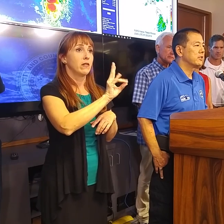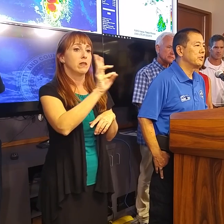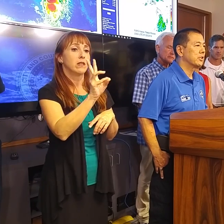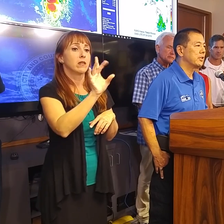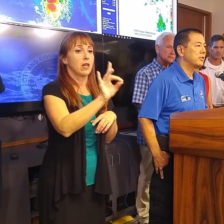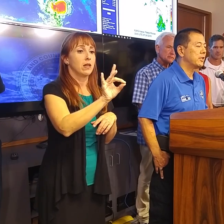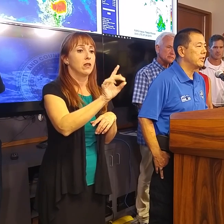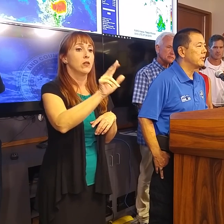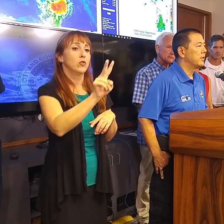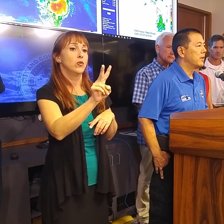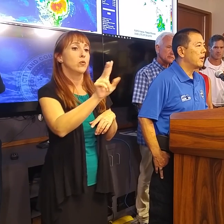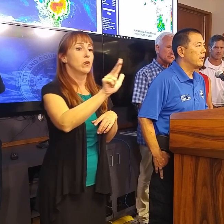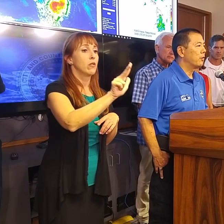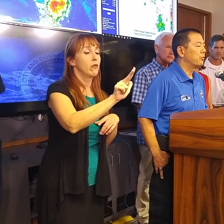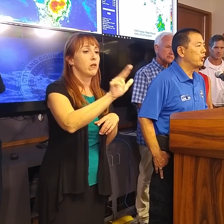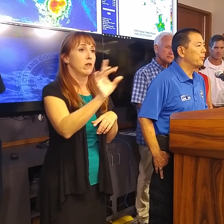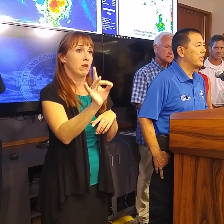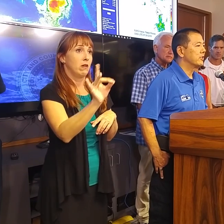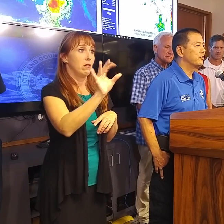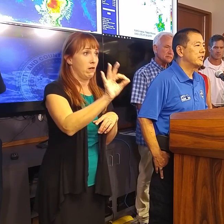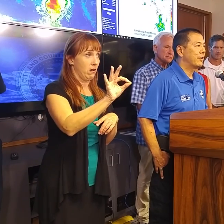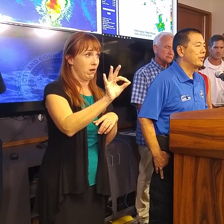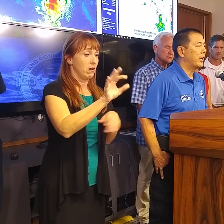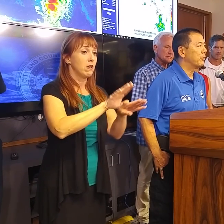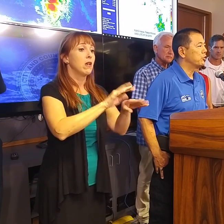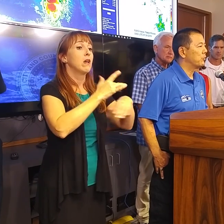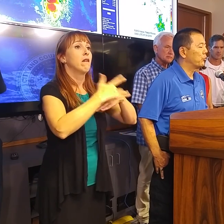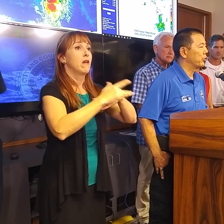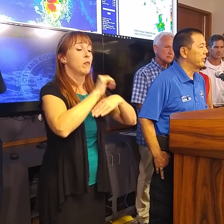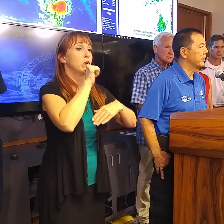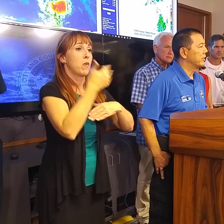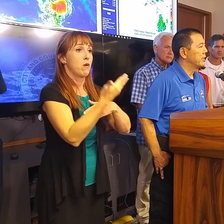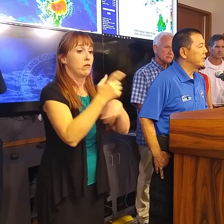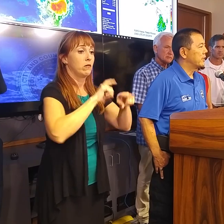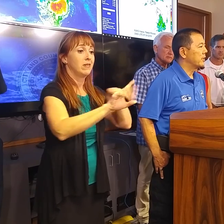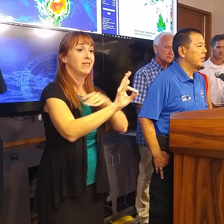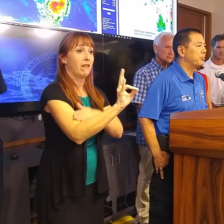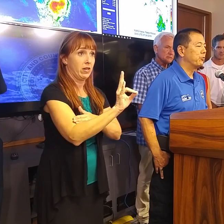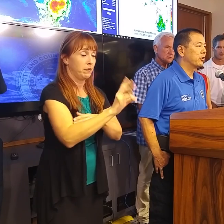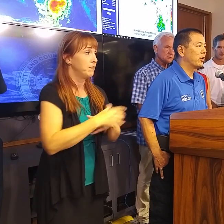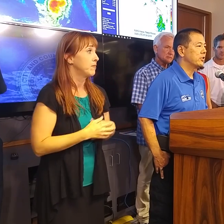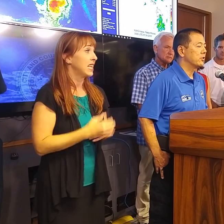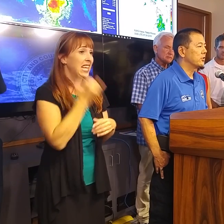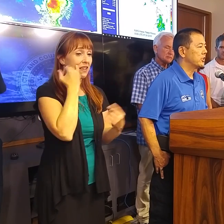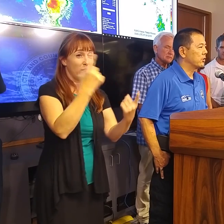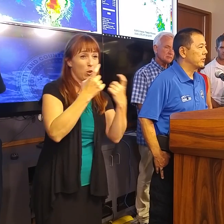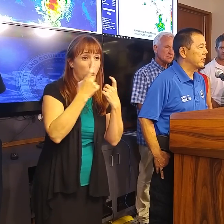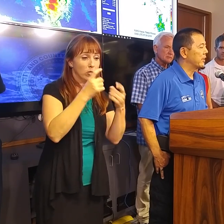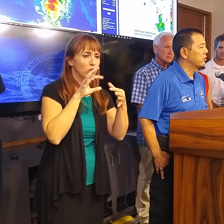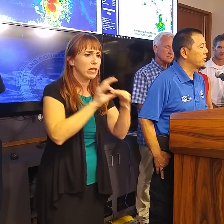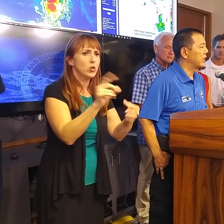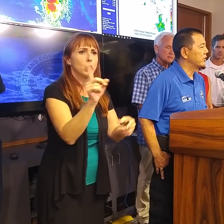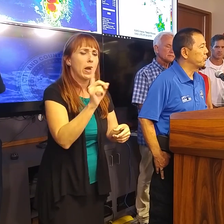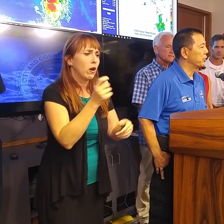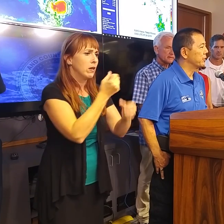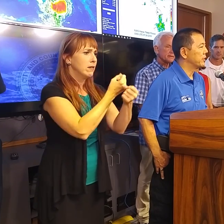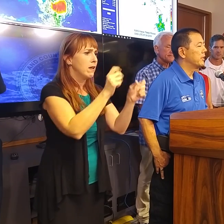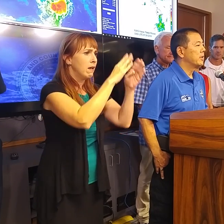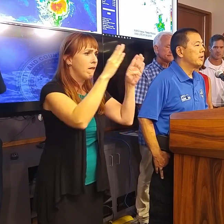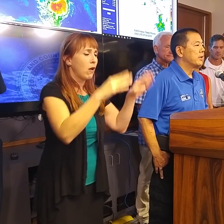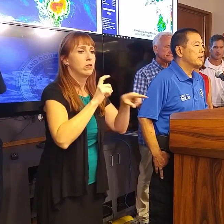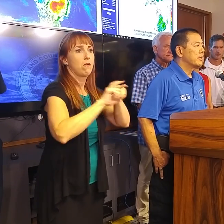768-2389. That's 768-CITY. And that will be open as of 7 a.m. tomorrow morning. Anybody with questions on the sheltering can call that